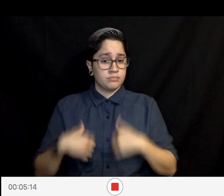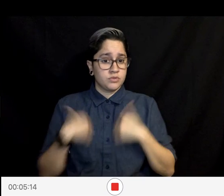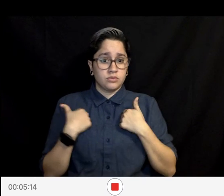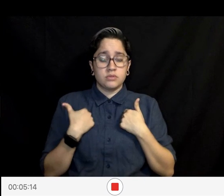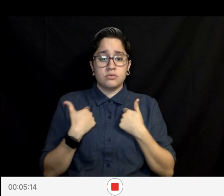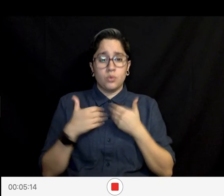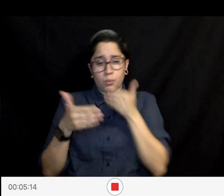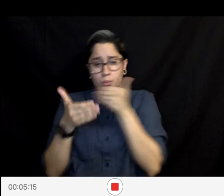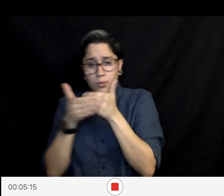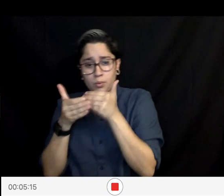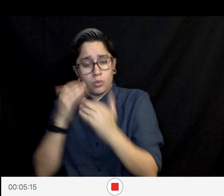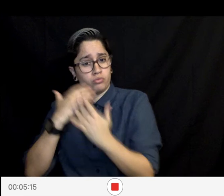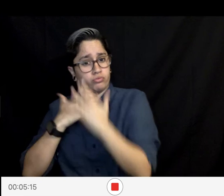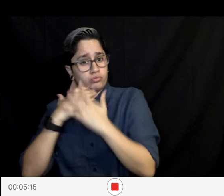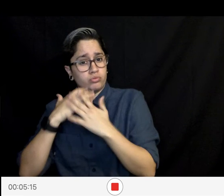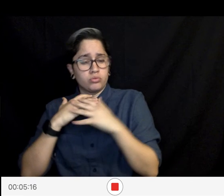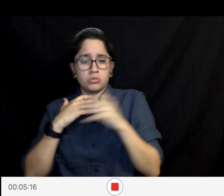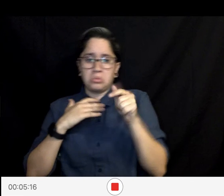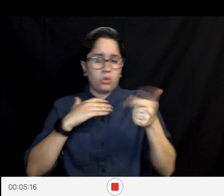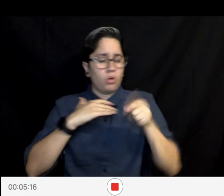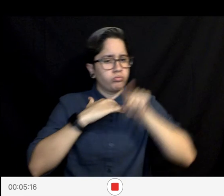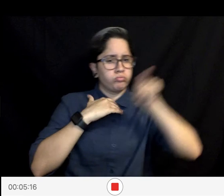their tentacles rising up.